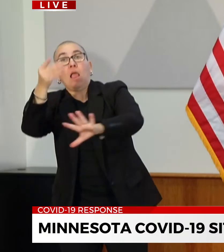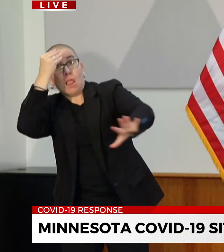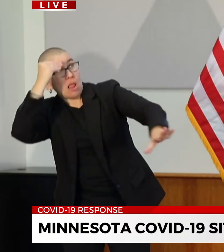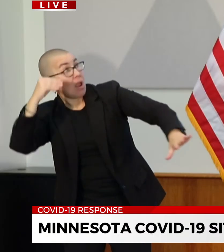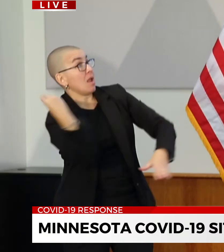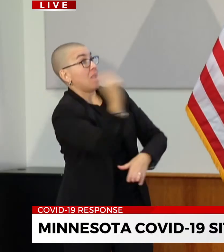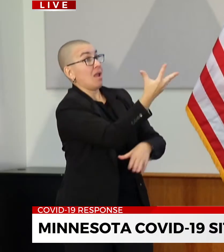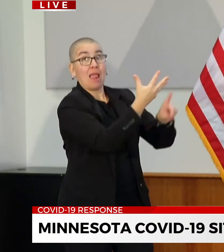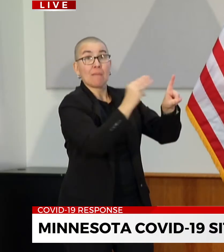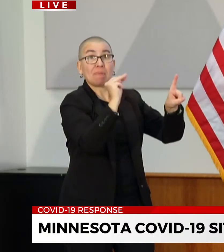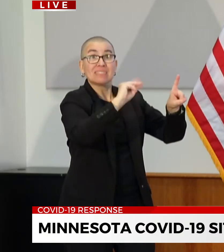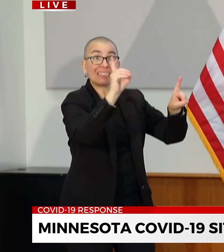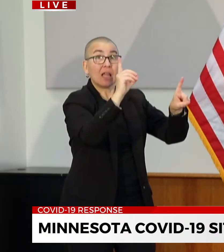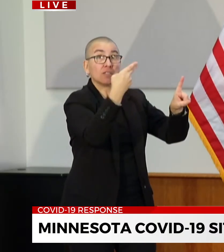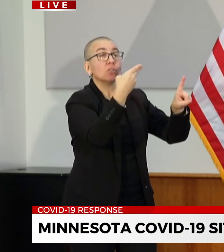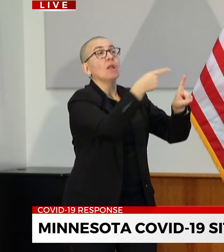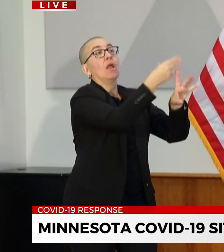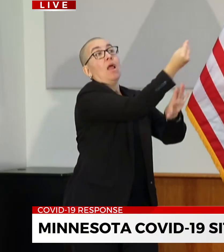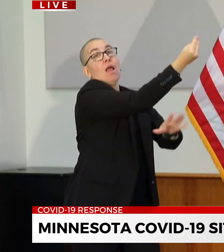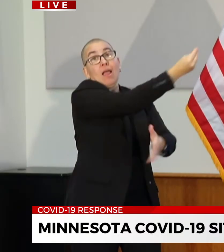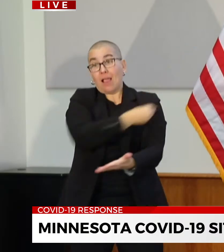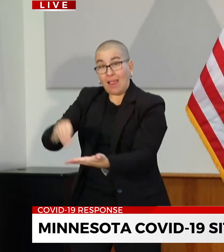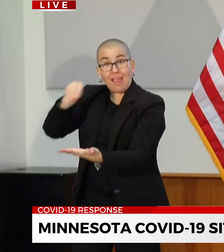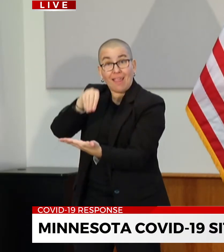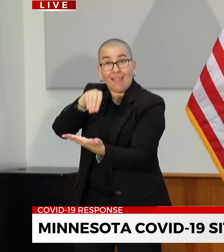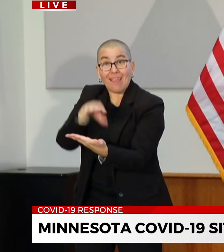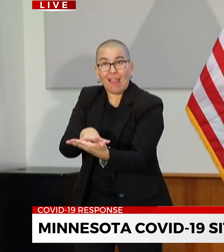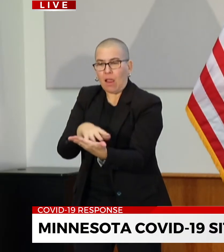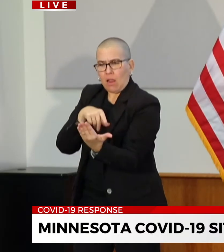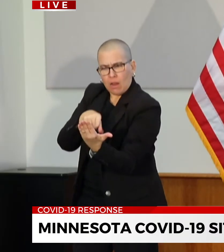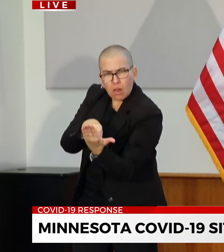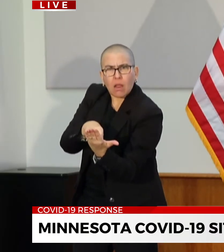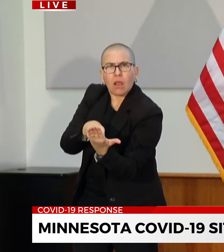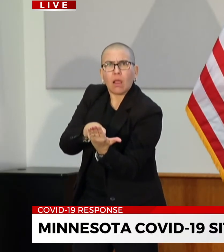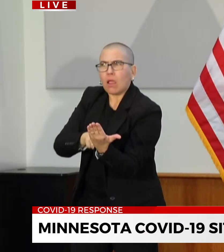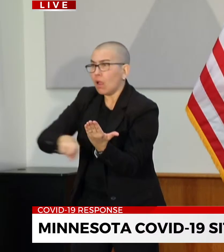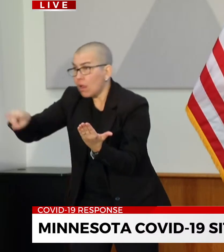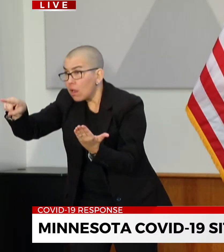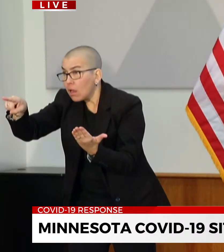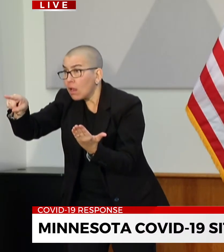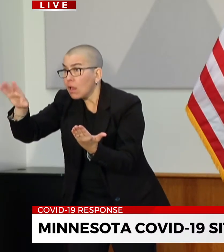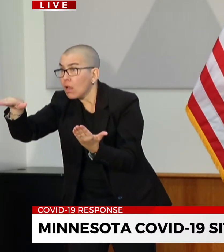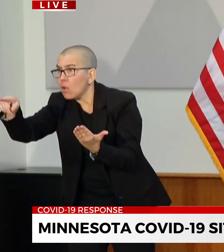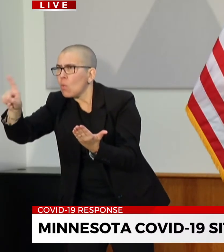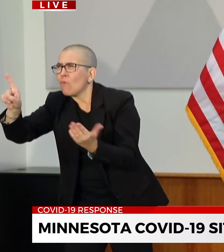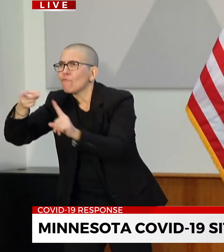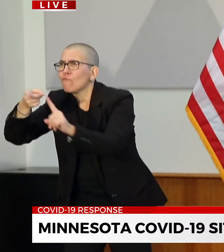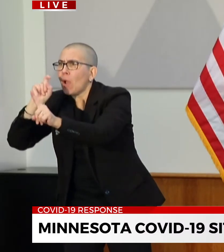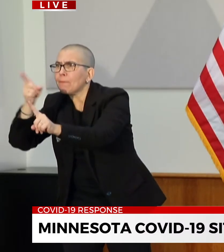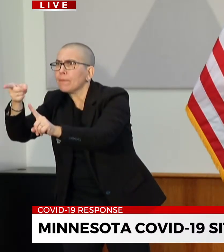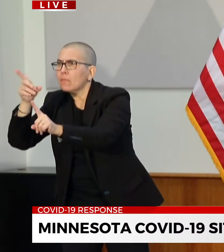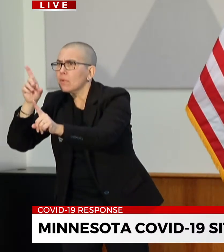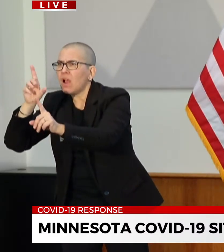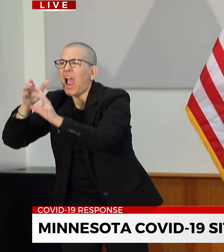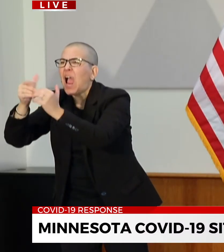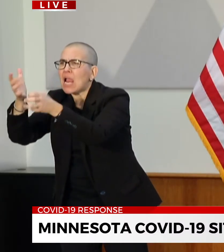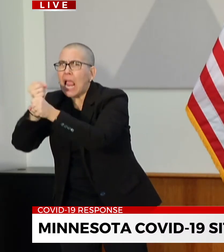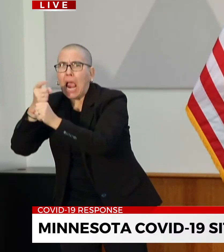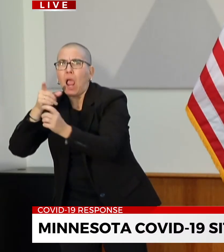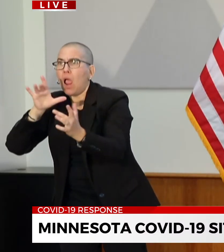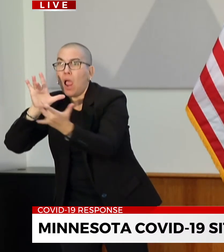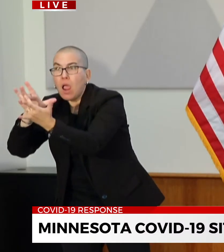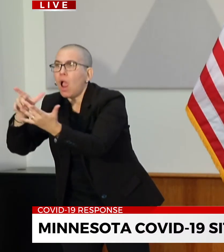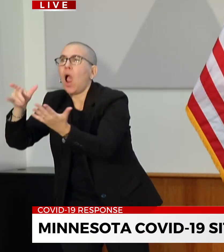other corrections, and to follow up with cases critically to fill in some of the information on exposures and the